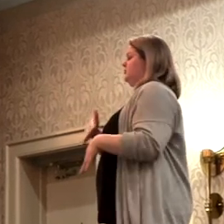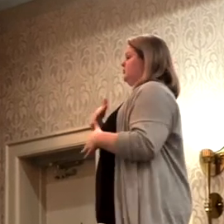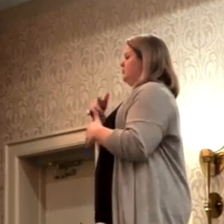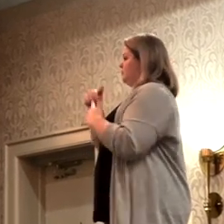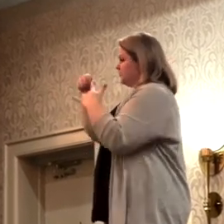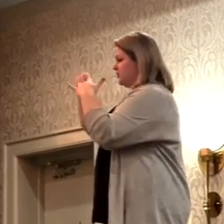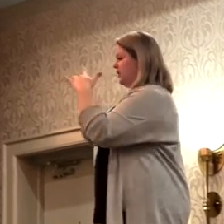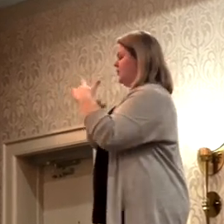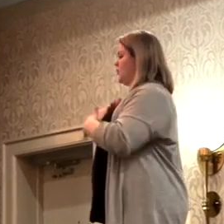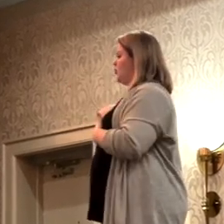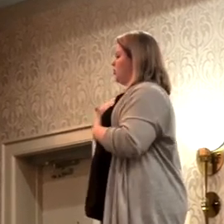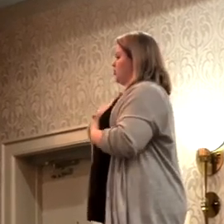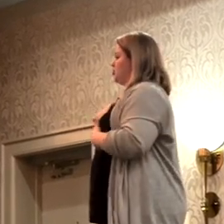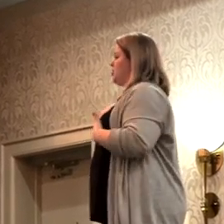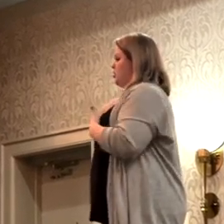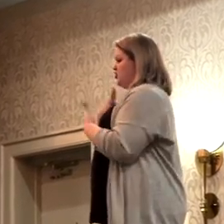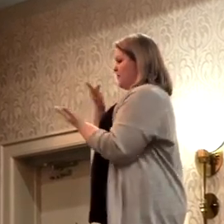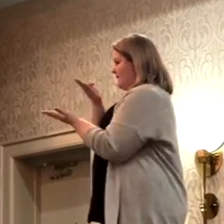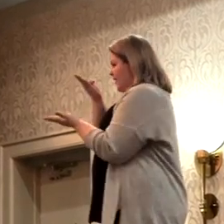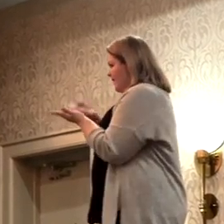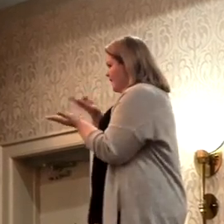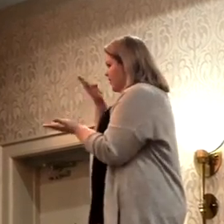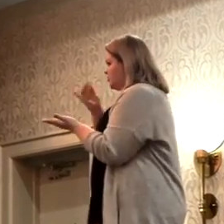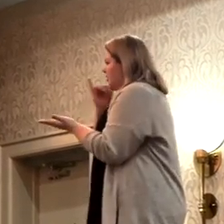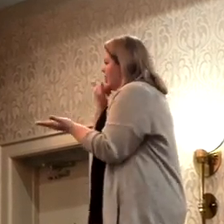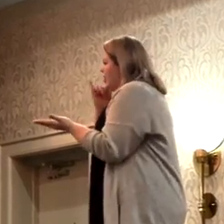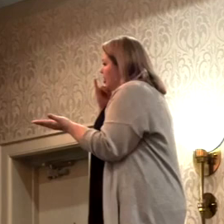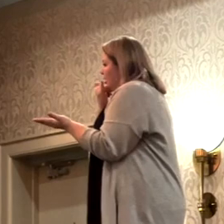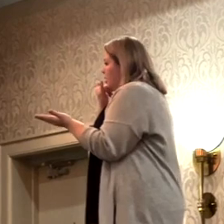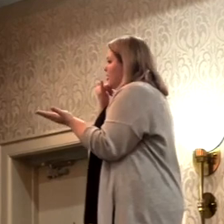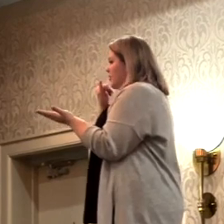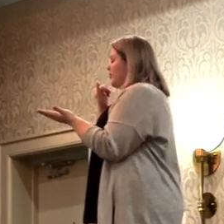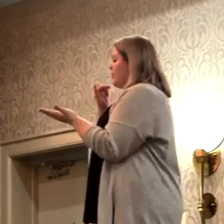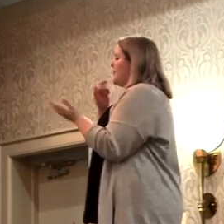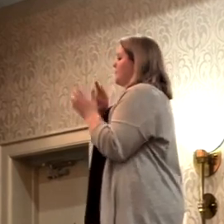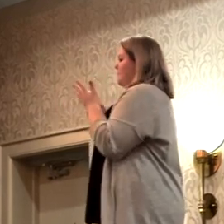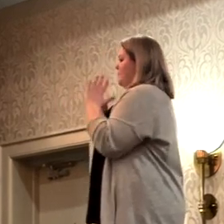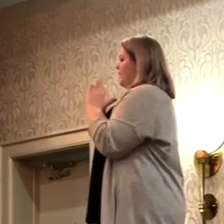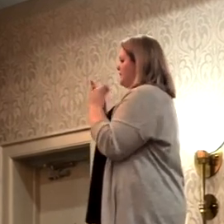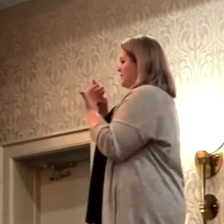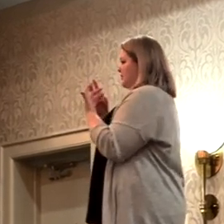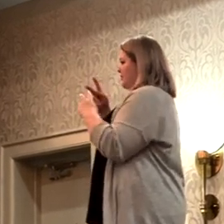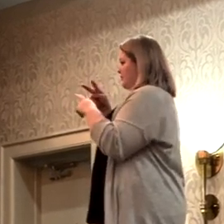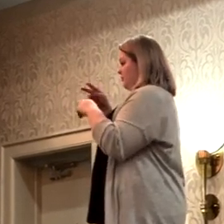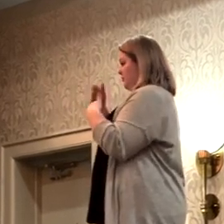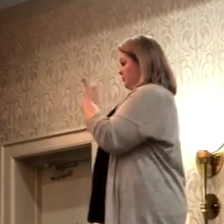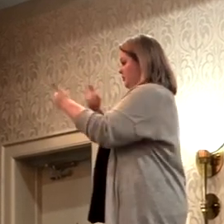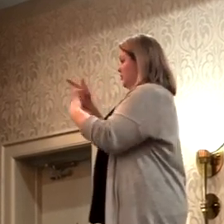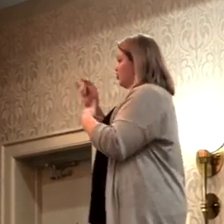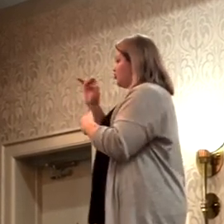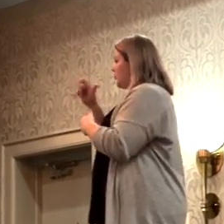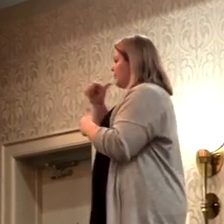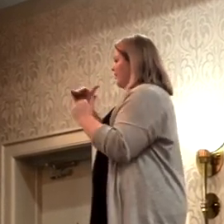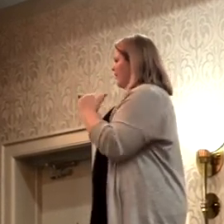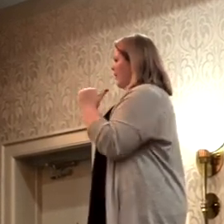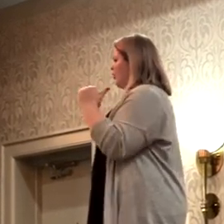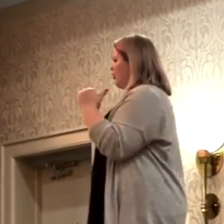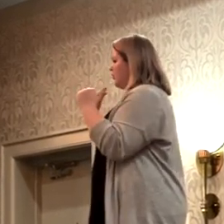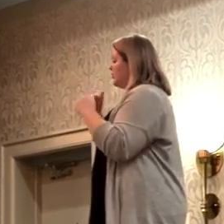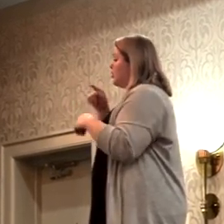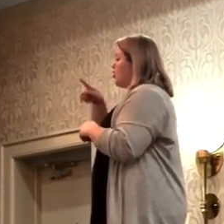for the impact of evidentiary error on the fairness of a proceeding. Her rulings were